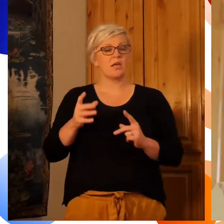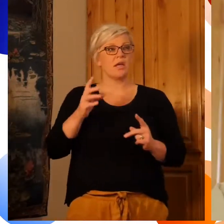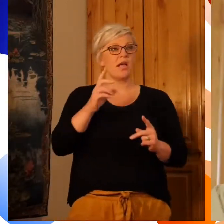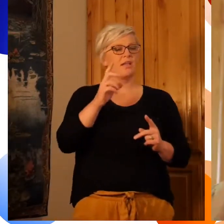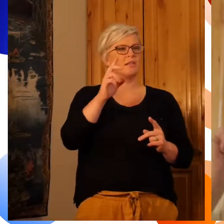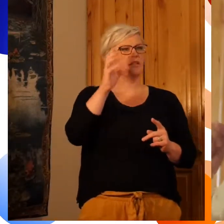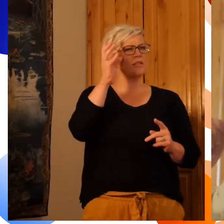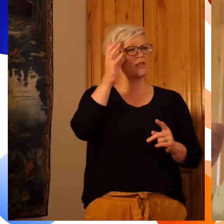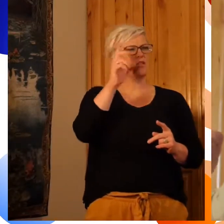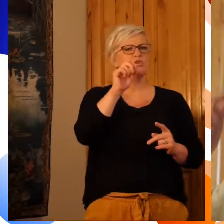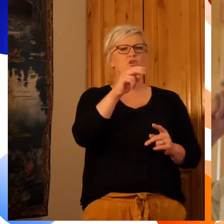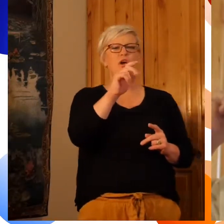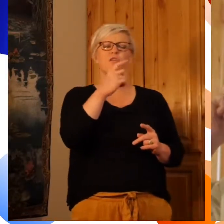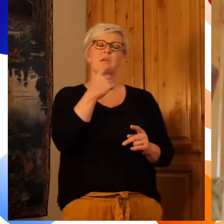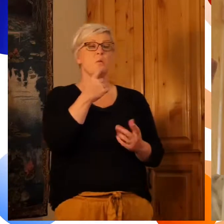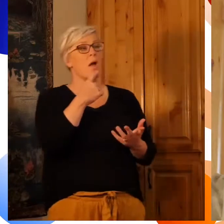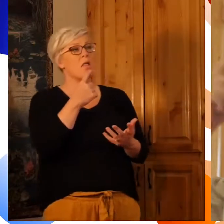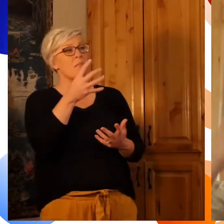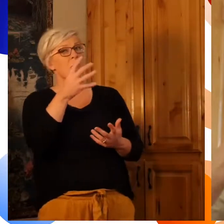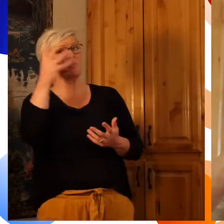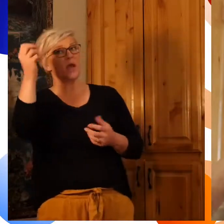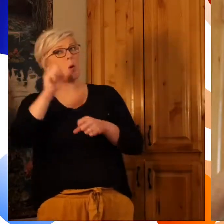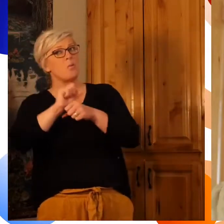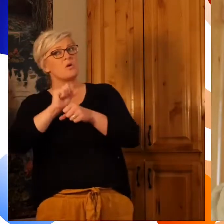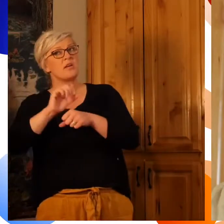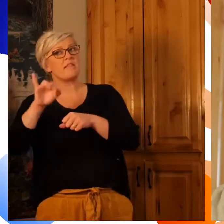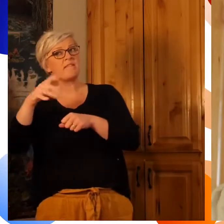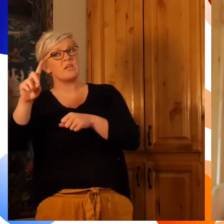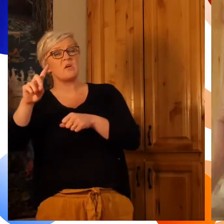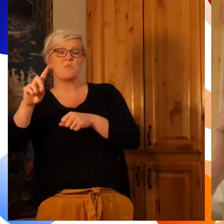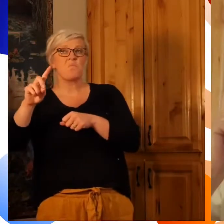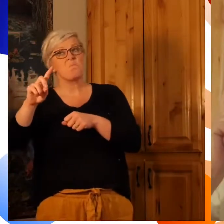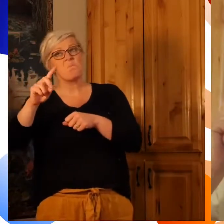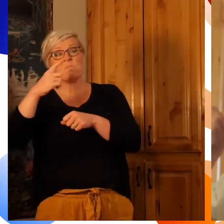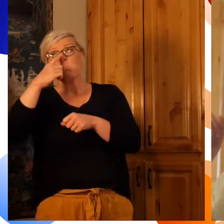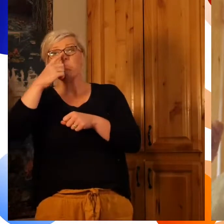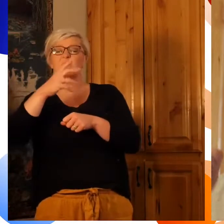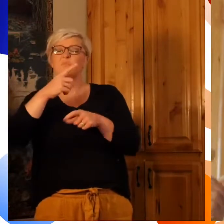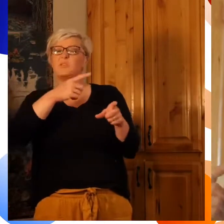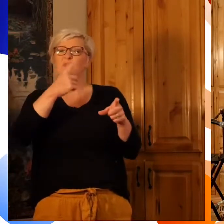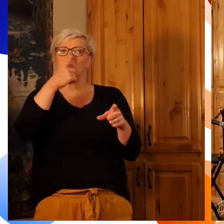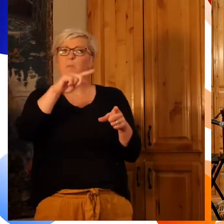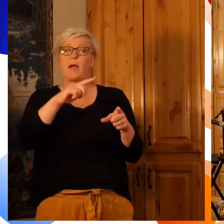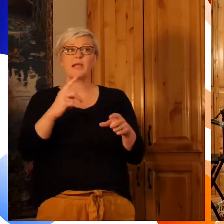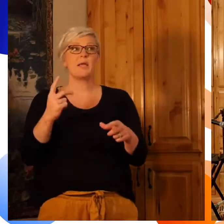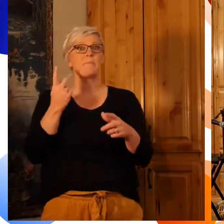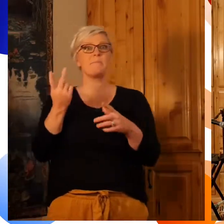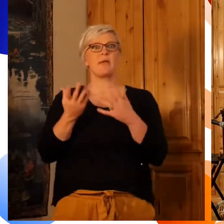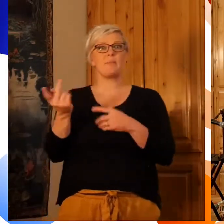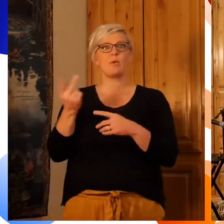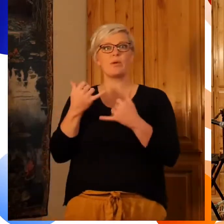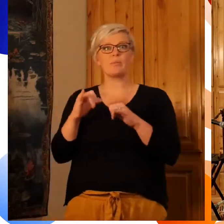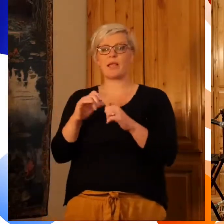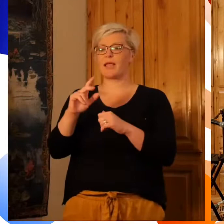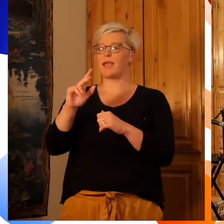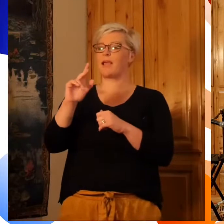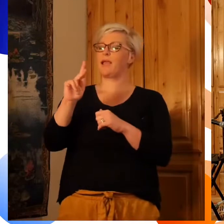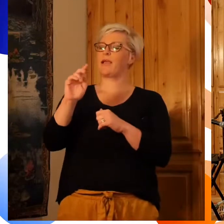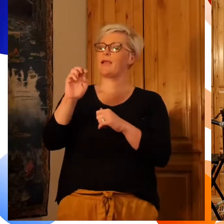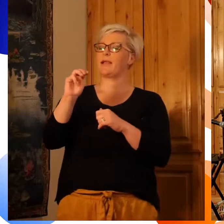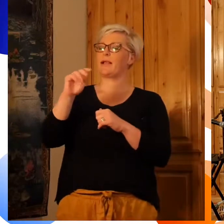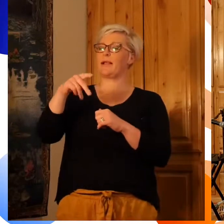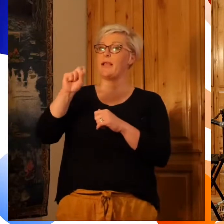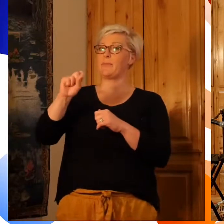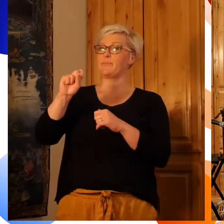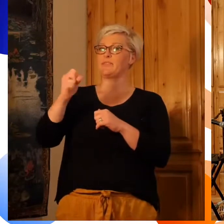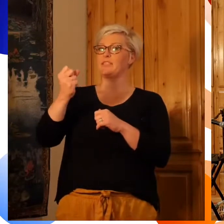she'll mind. How about if we play together Kemp's jig? And if any of you have ever